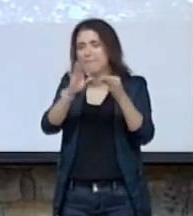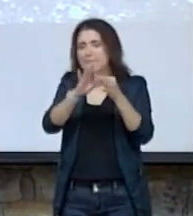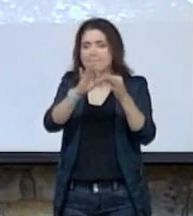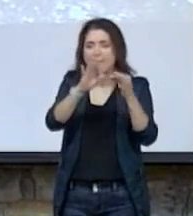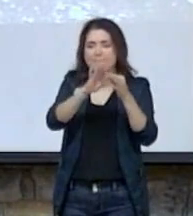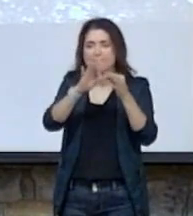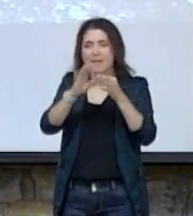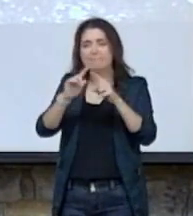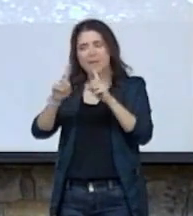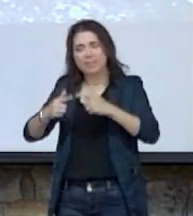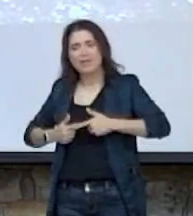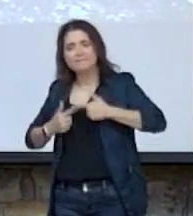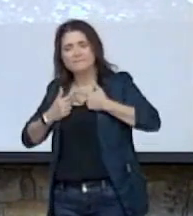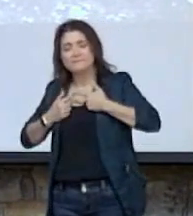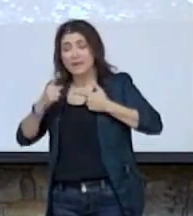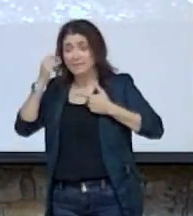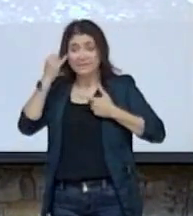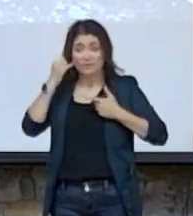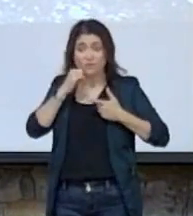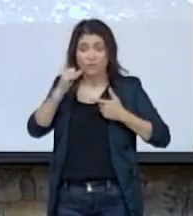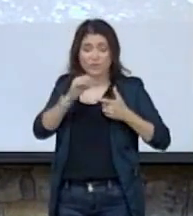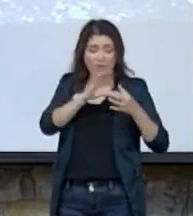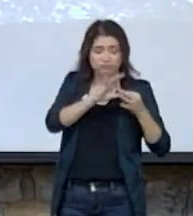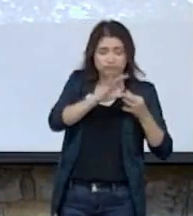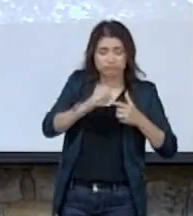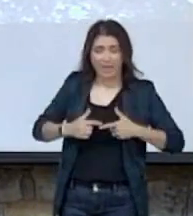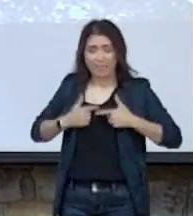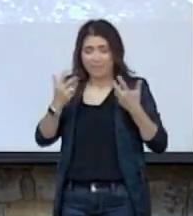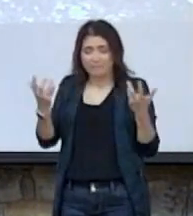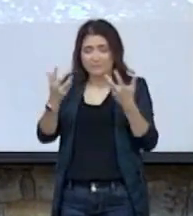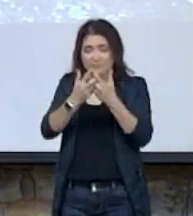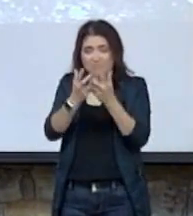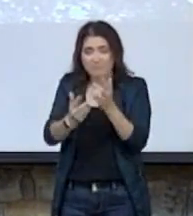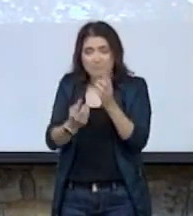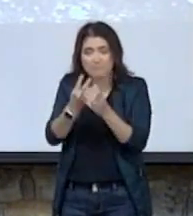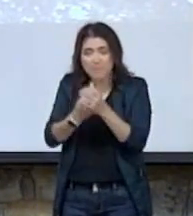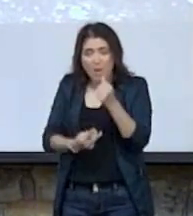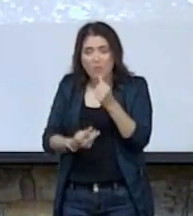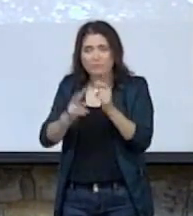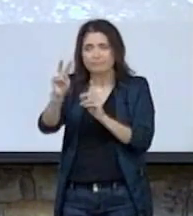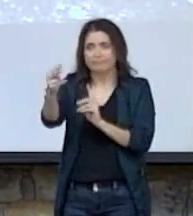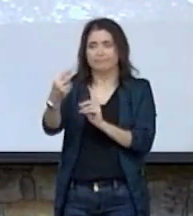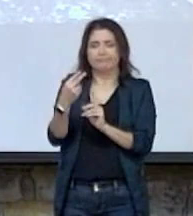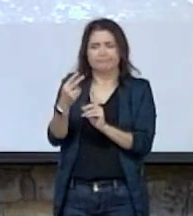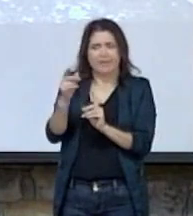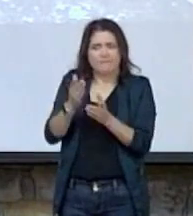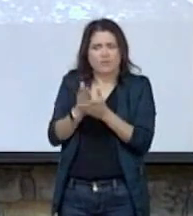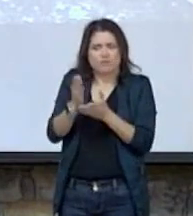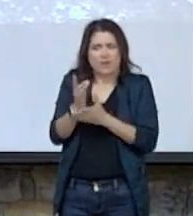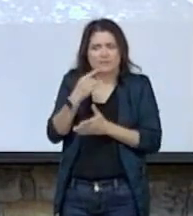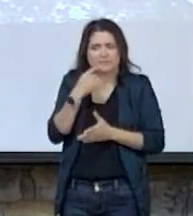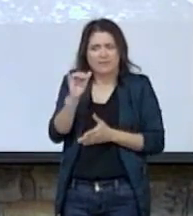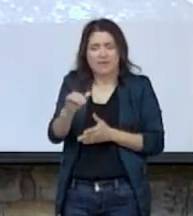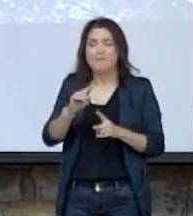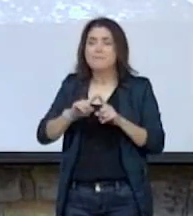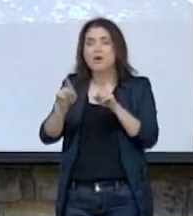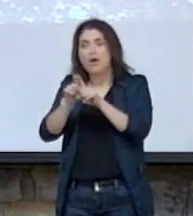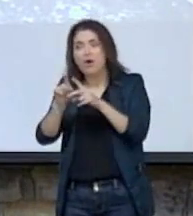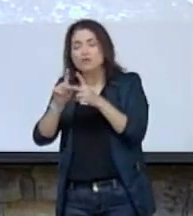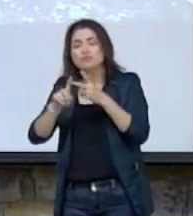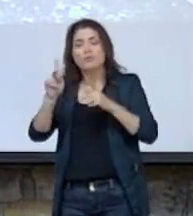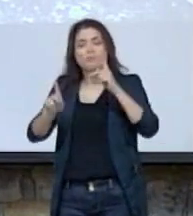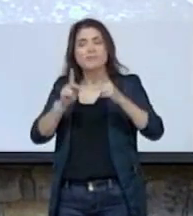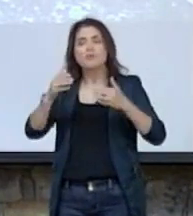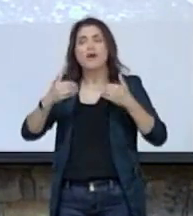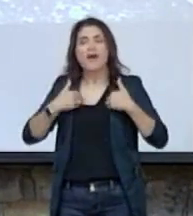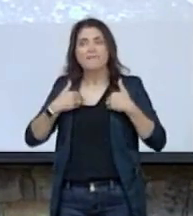then those people have a right to say that about us. But I also think there's another element. Sometimes people have this idea that I just want to